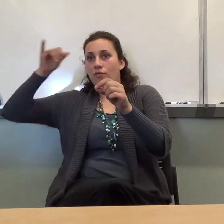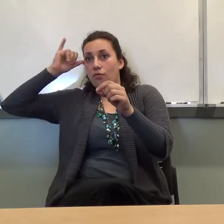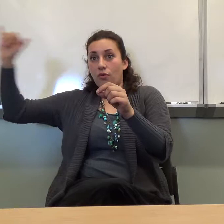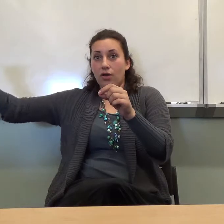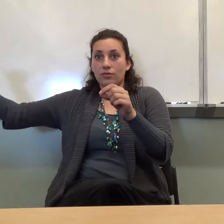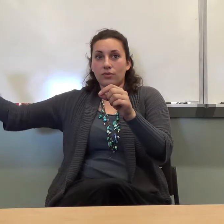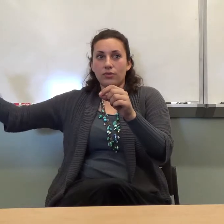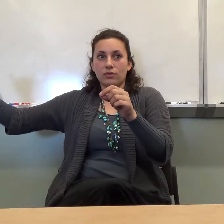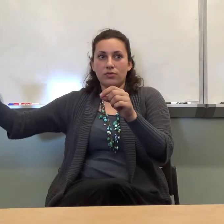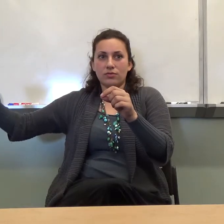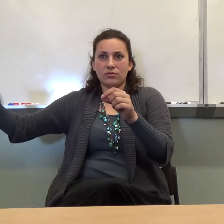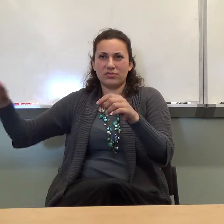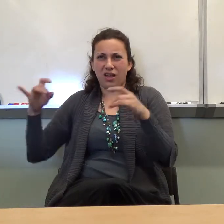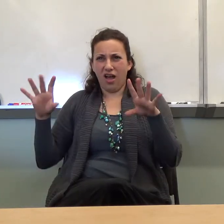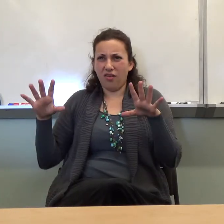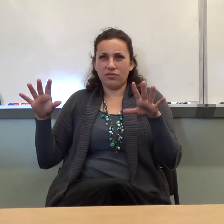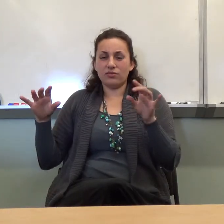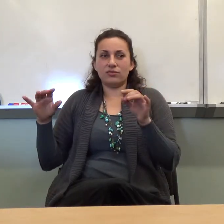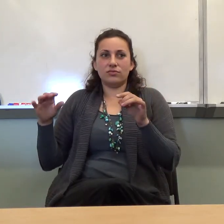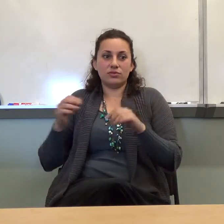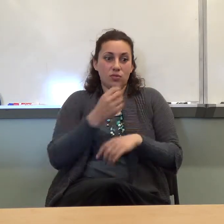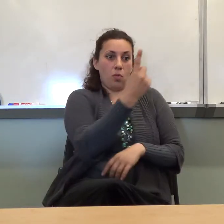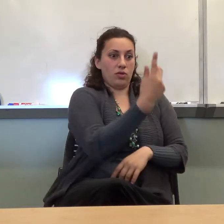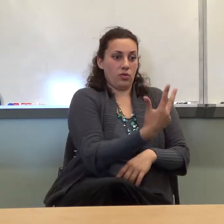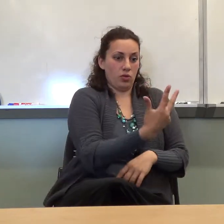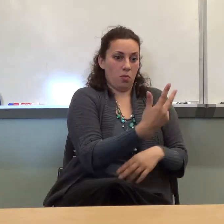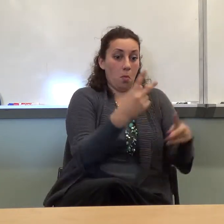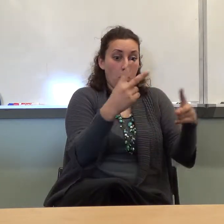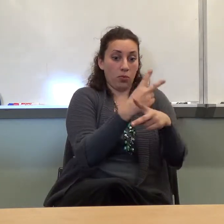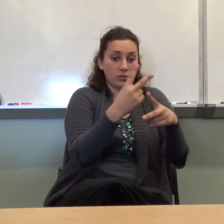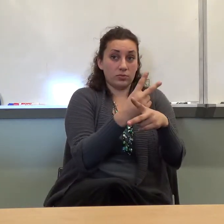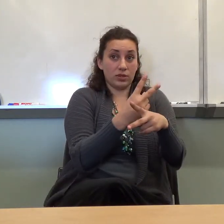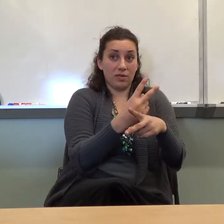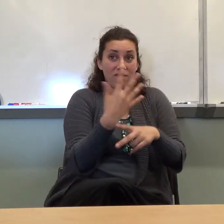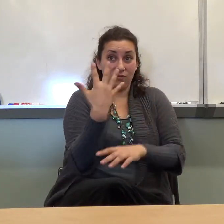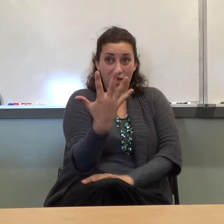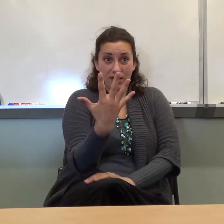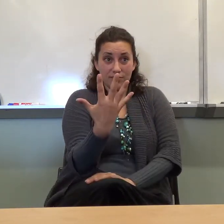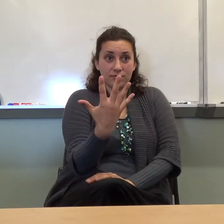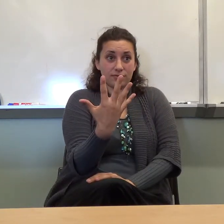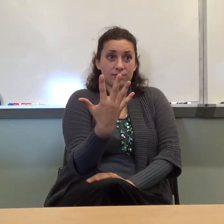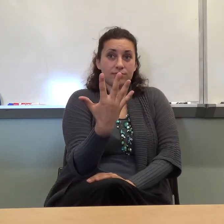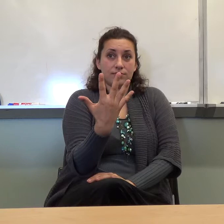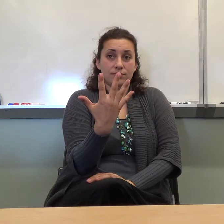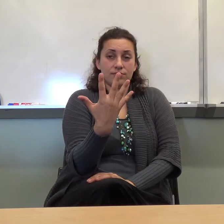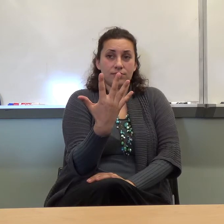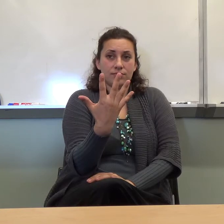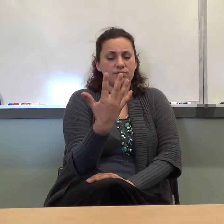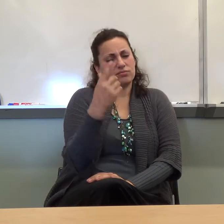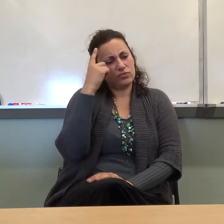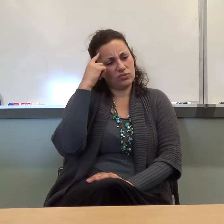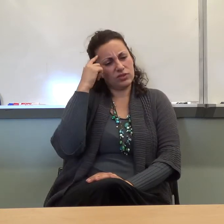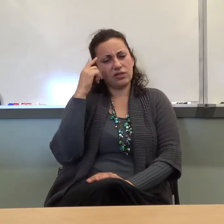And especially if you're going to take that 1/3 and multiply it by 5, let's say. You say, well, I'll just chop off the